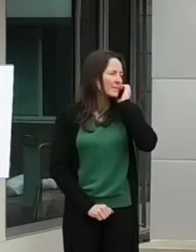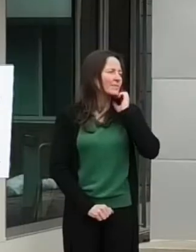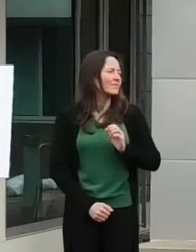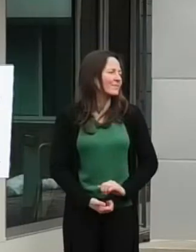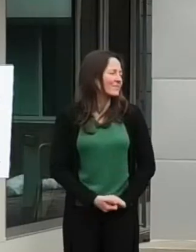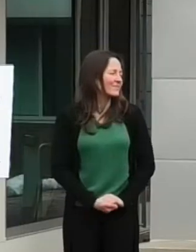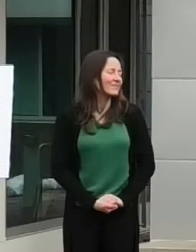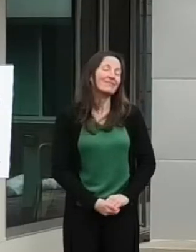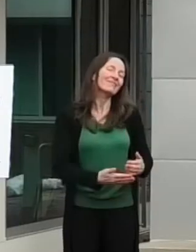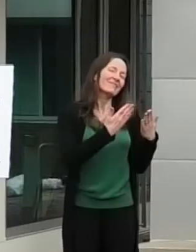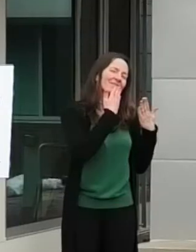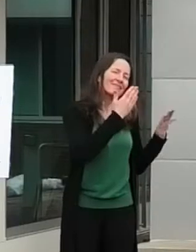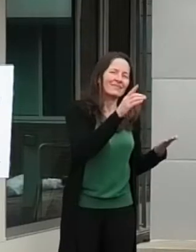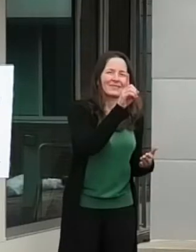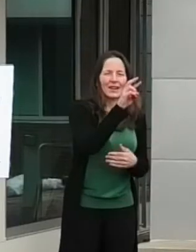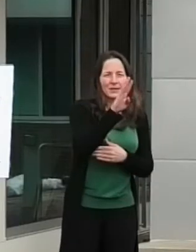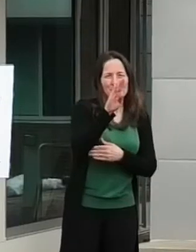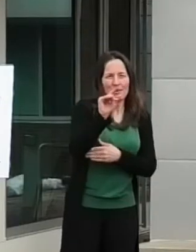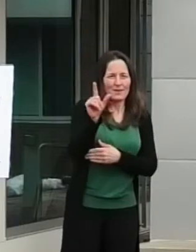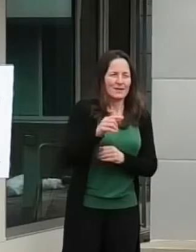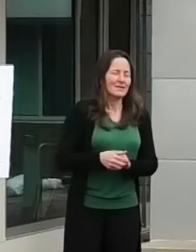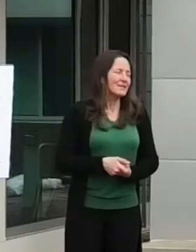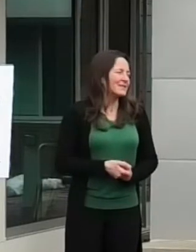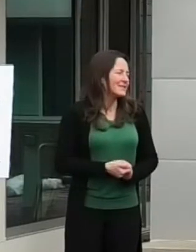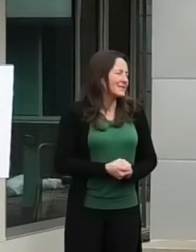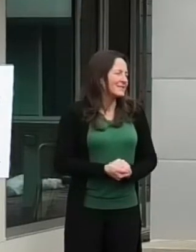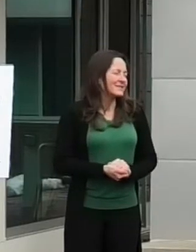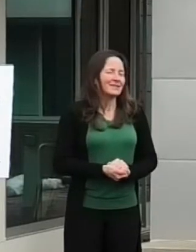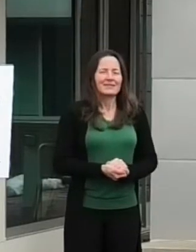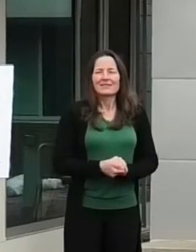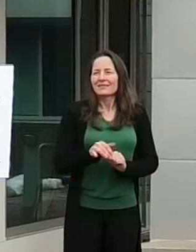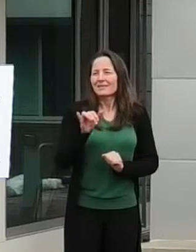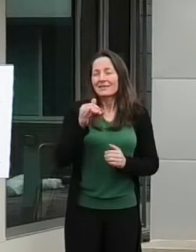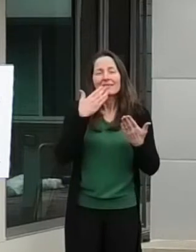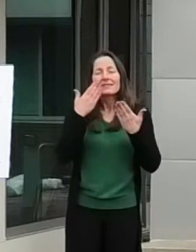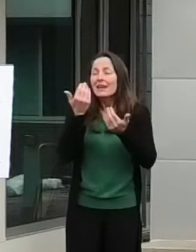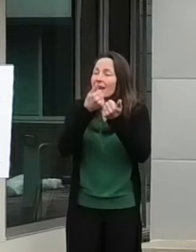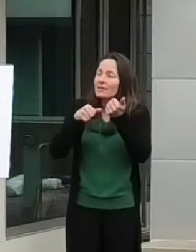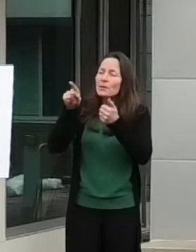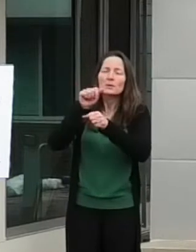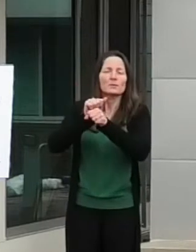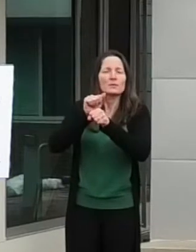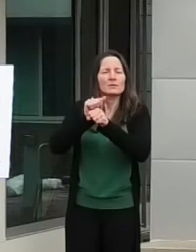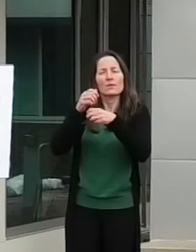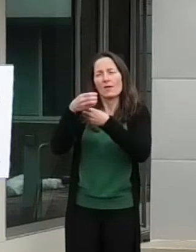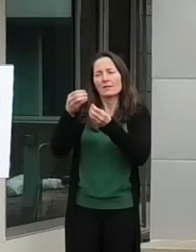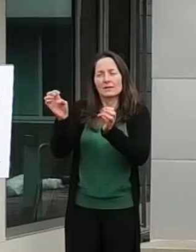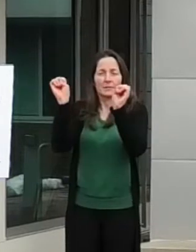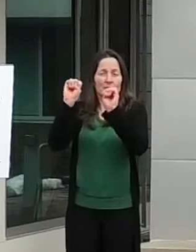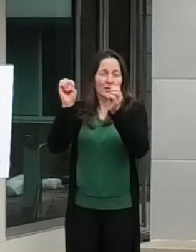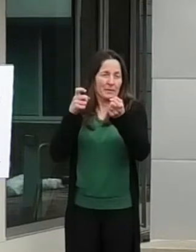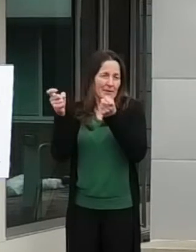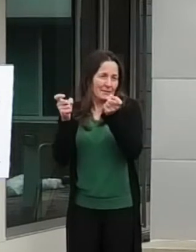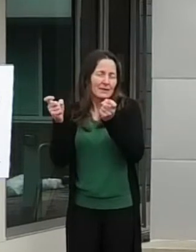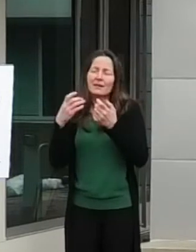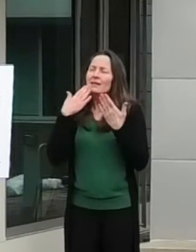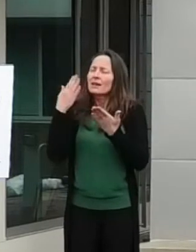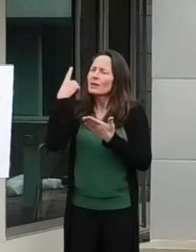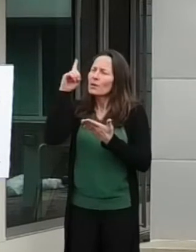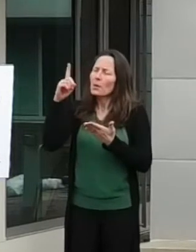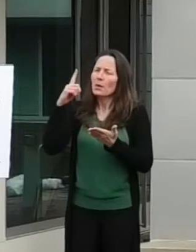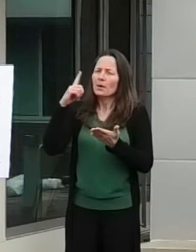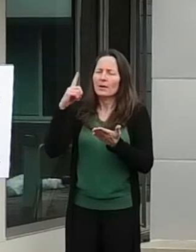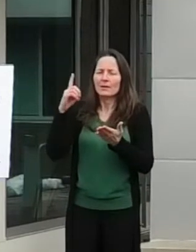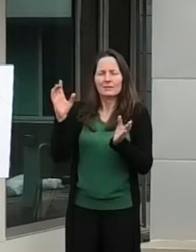Thank you very much, Dr. Ball, and all of the folks in the Office of Emergency Management. Thank you for the recognition you're giving to